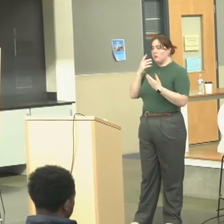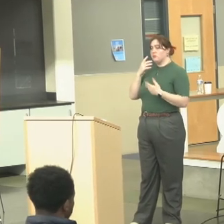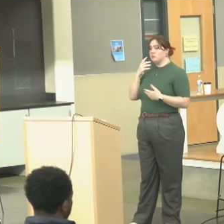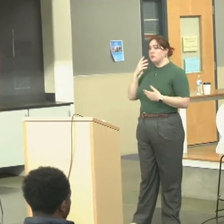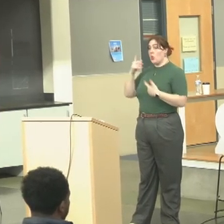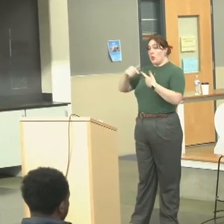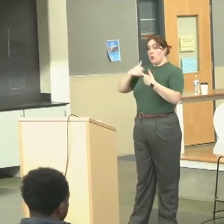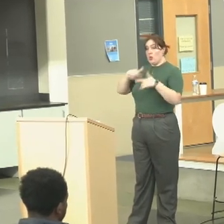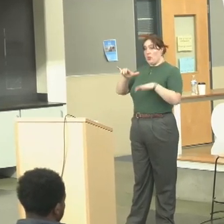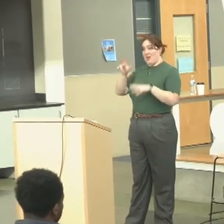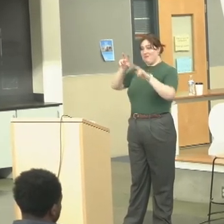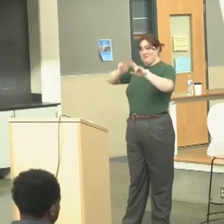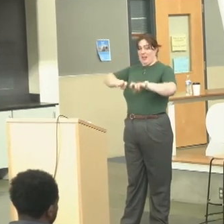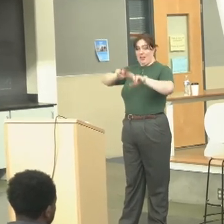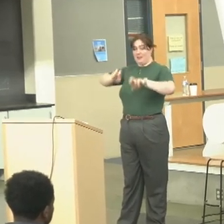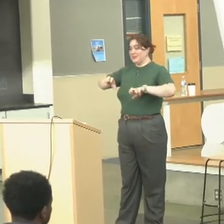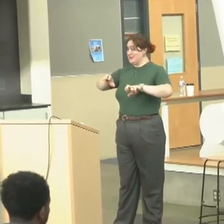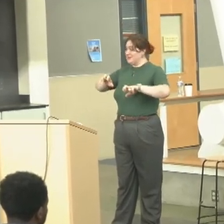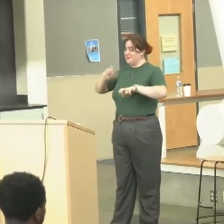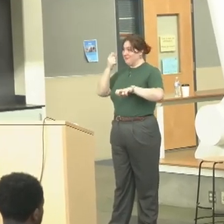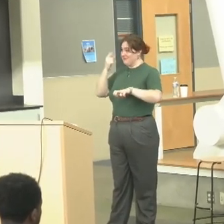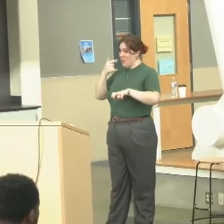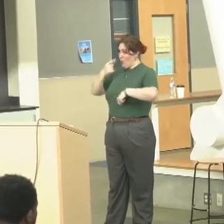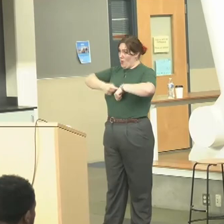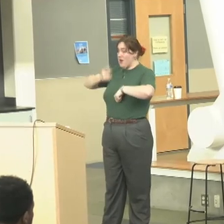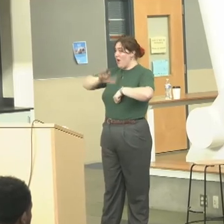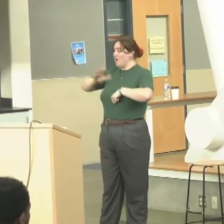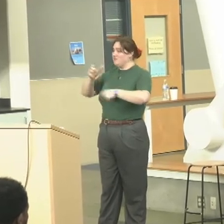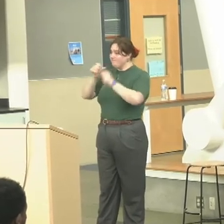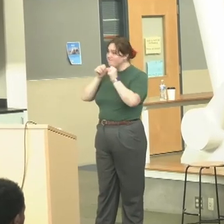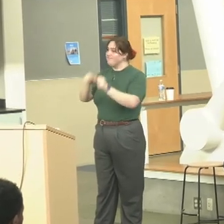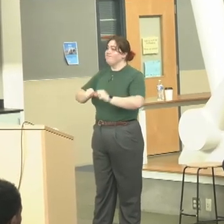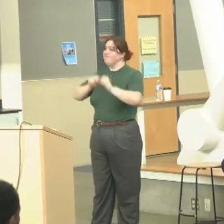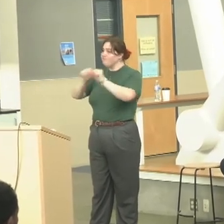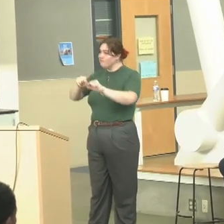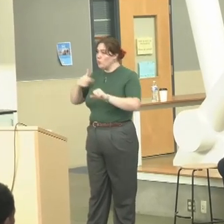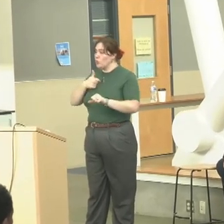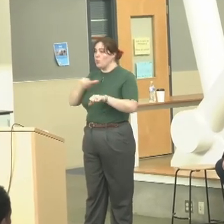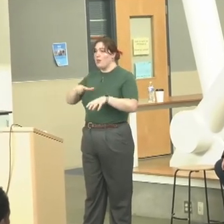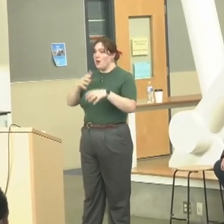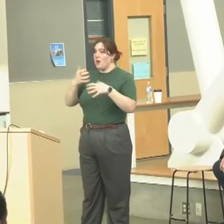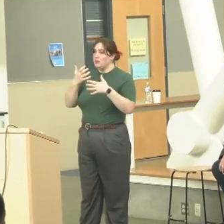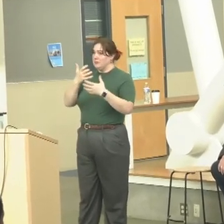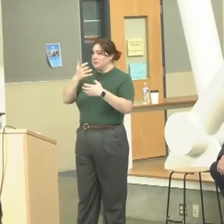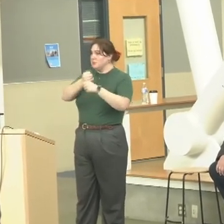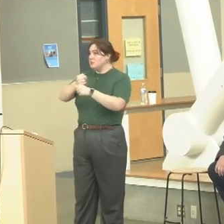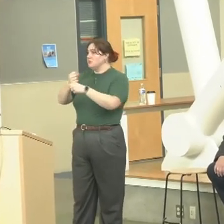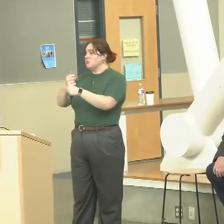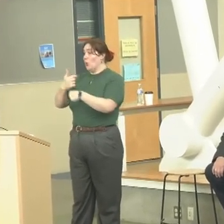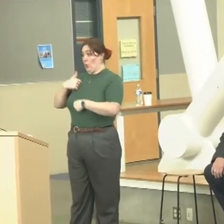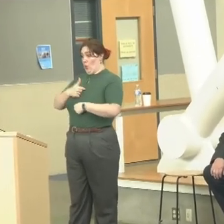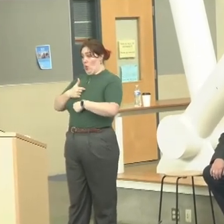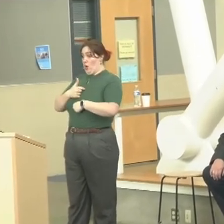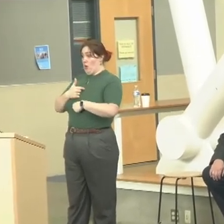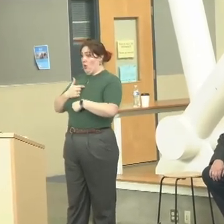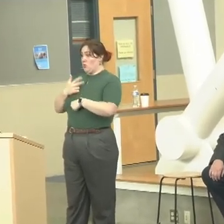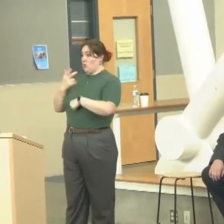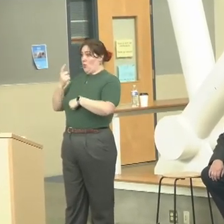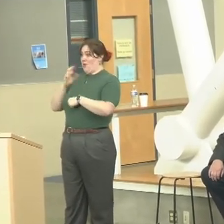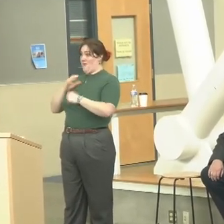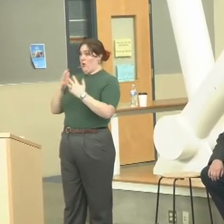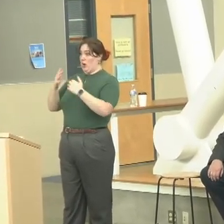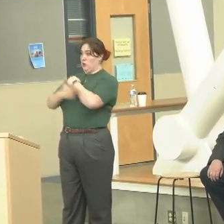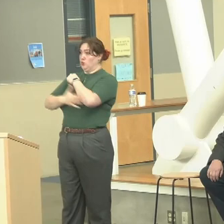do this analysis ongoing, this formative analysis. We do this summatively. We were one of the nation's leaders in